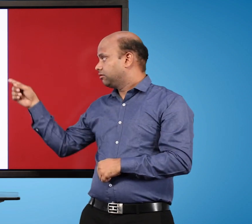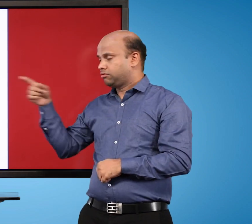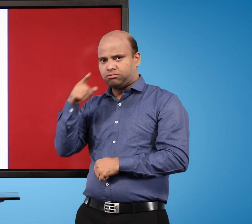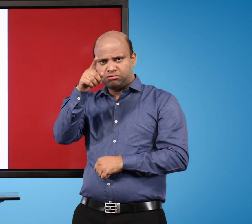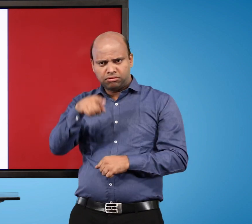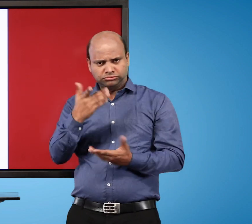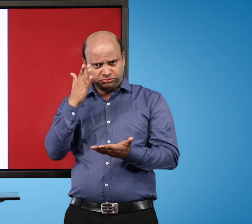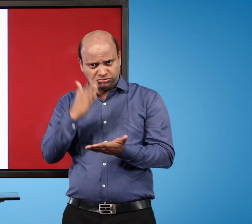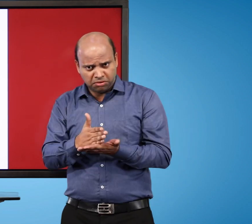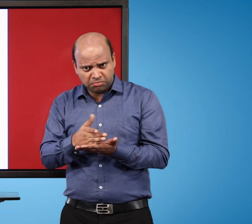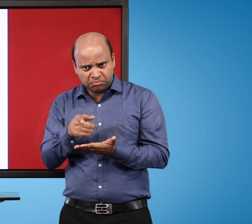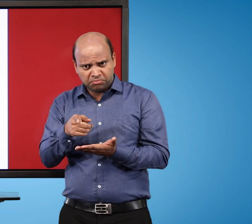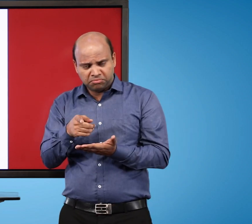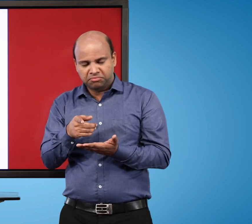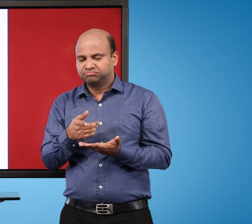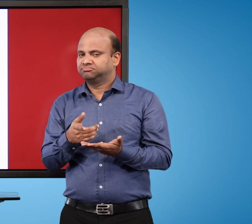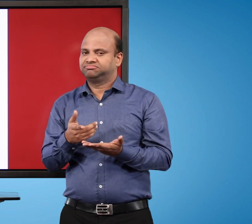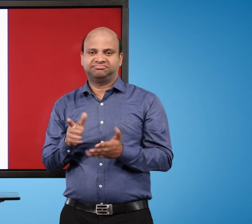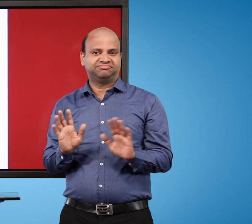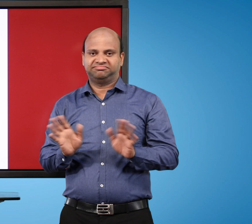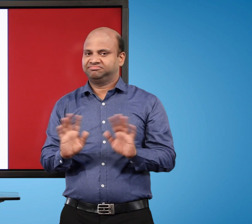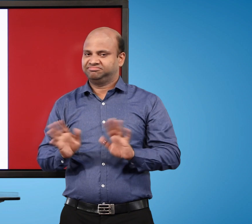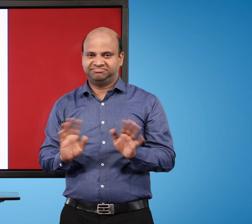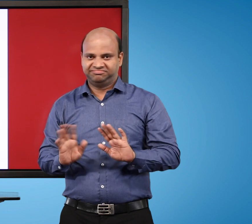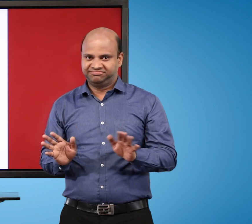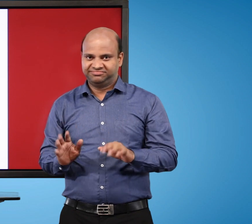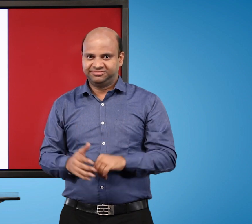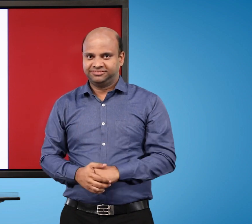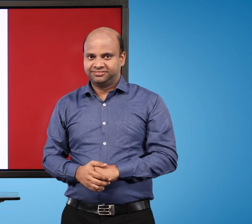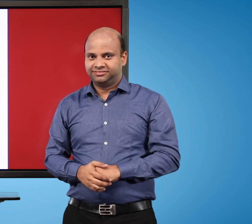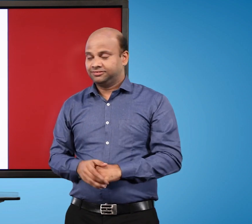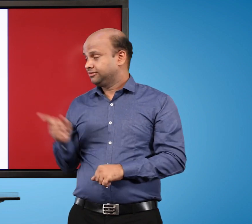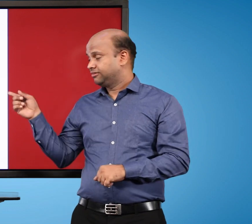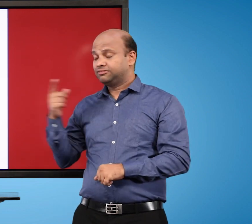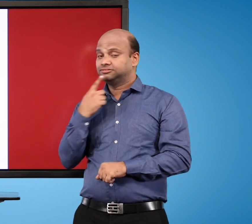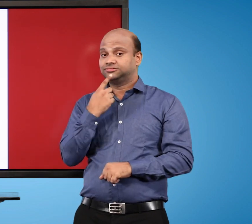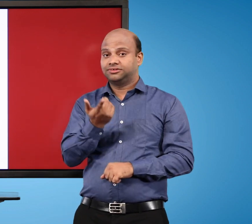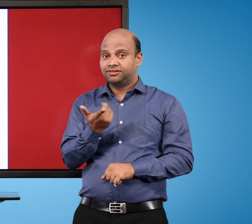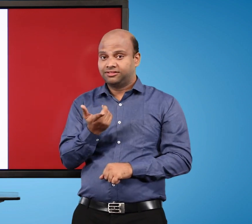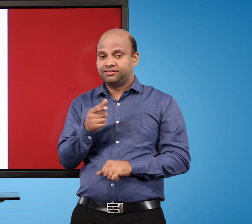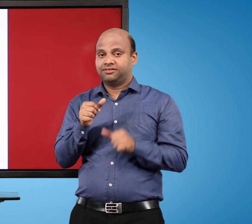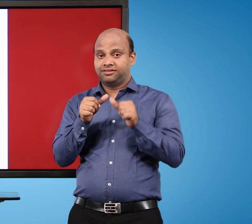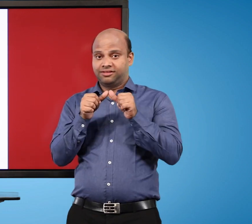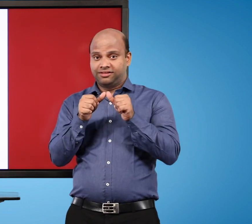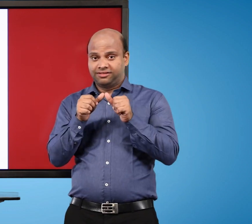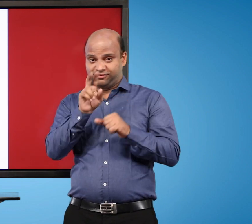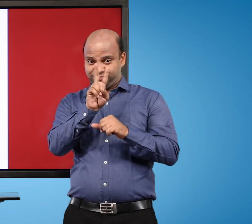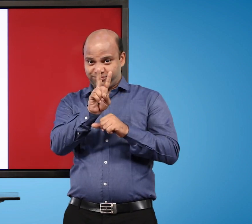Will this ever stop? No. We say 2 divided by